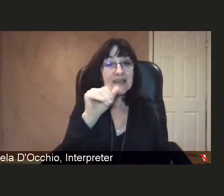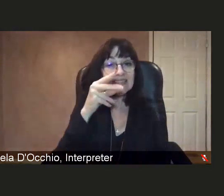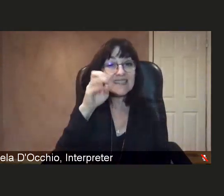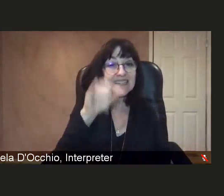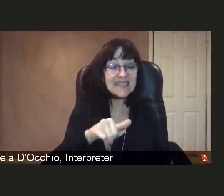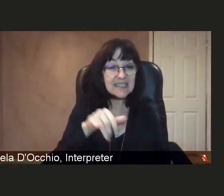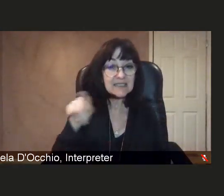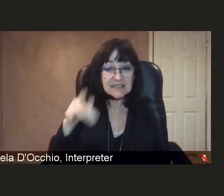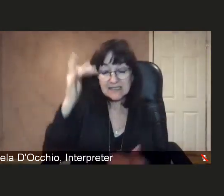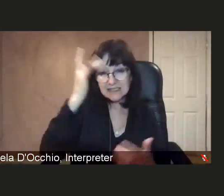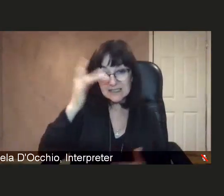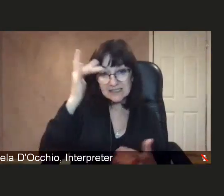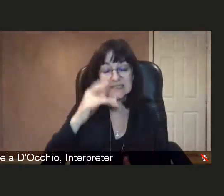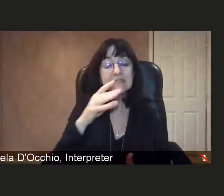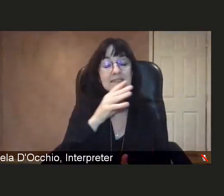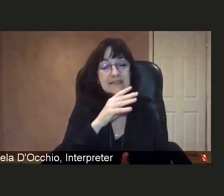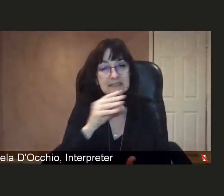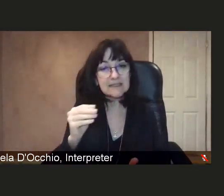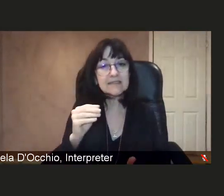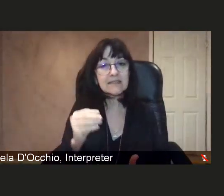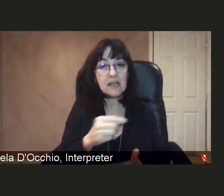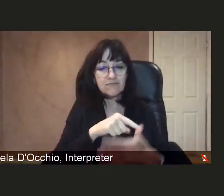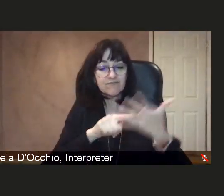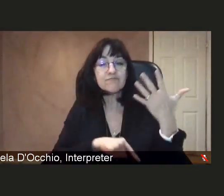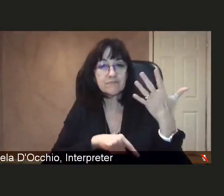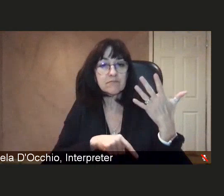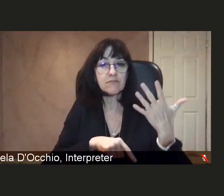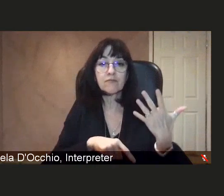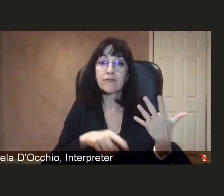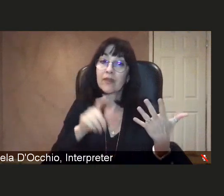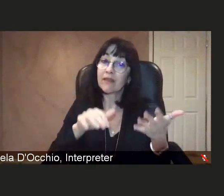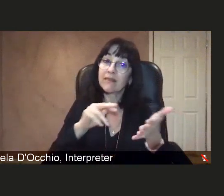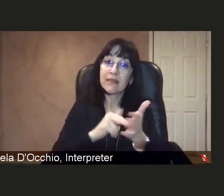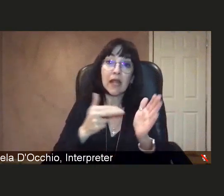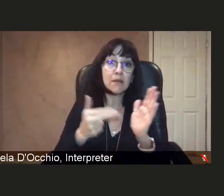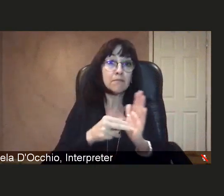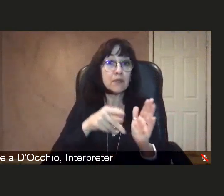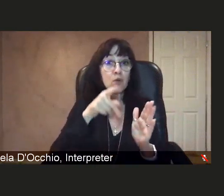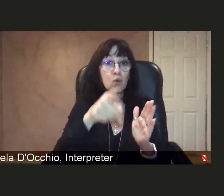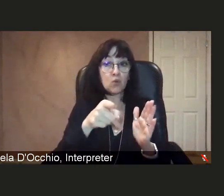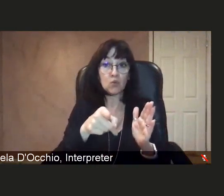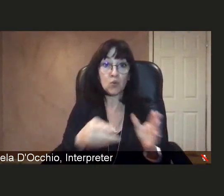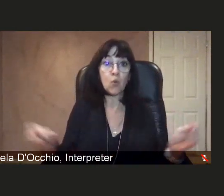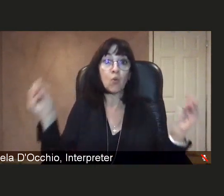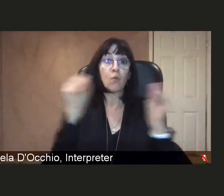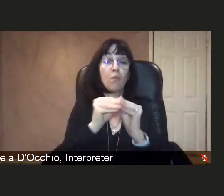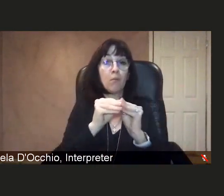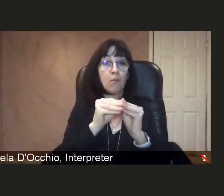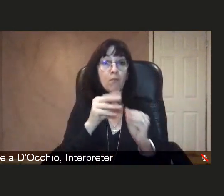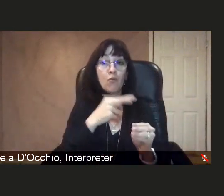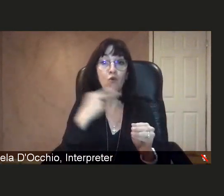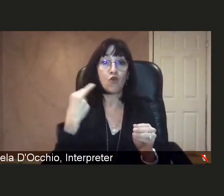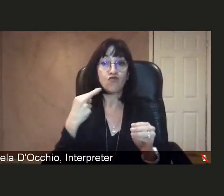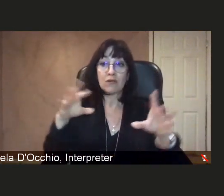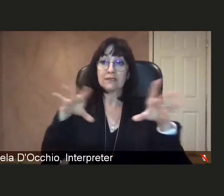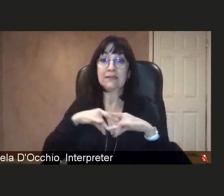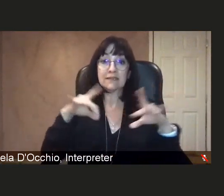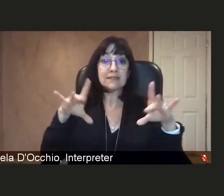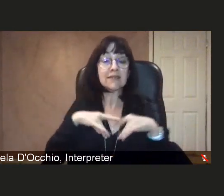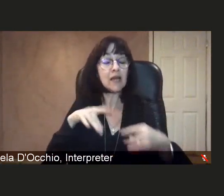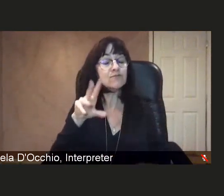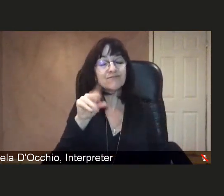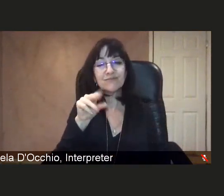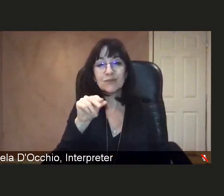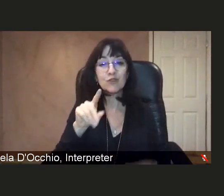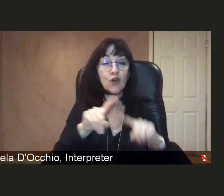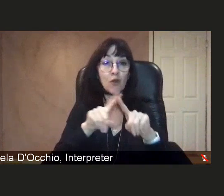risk factors, you are not at an increased risk of getting the virus, but you are at an increased risk of getting sicker than